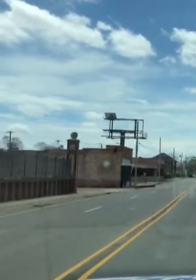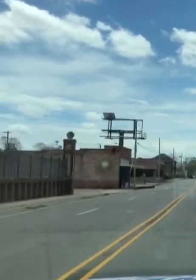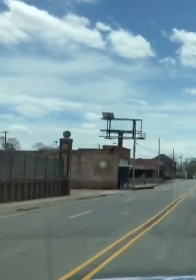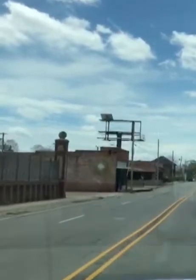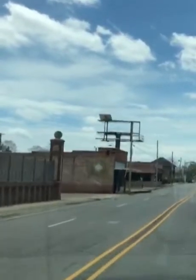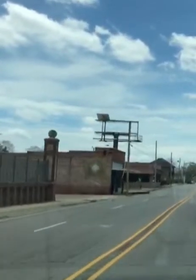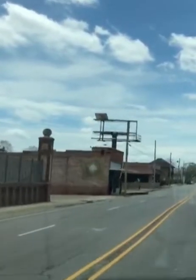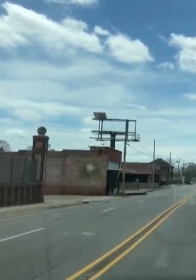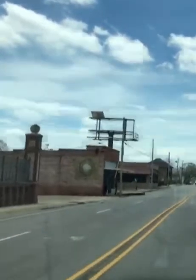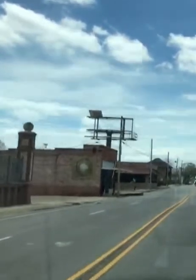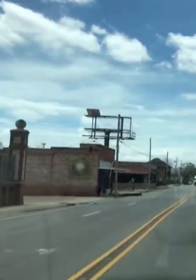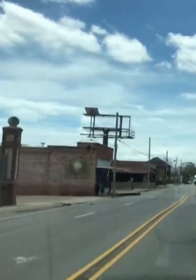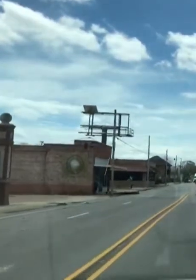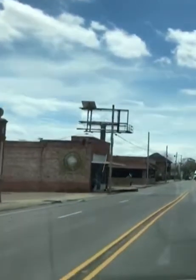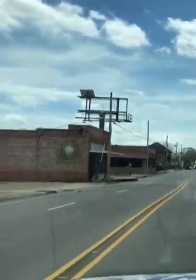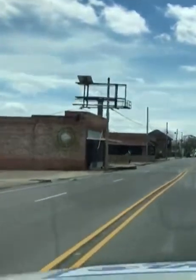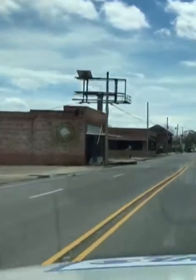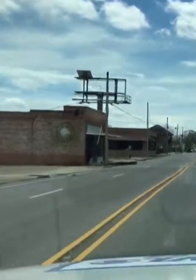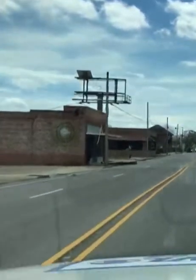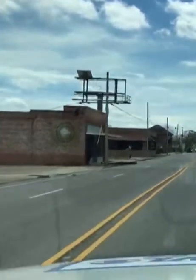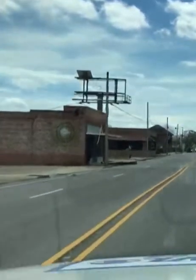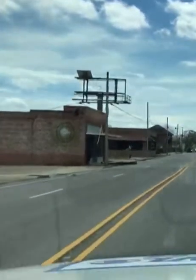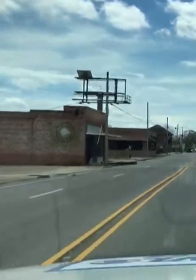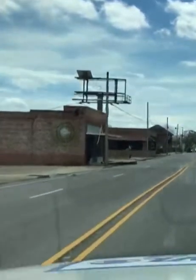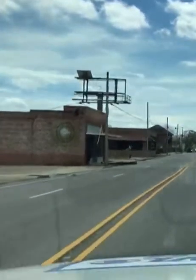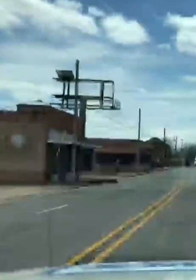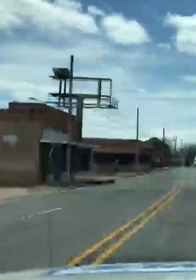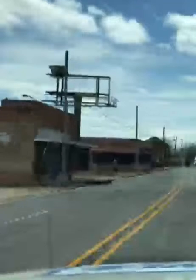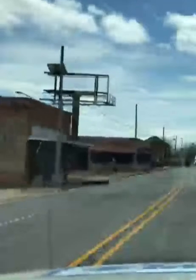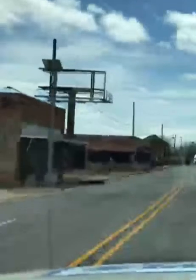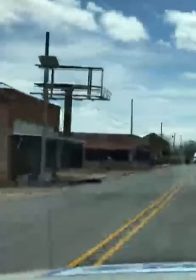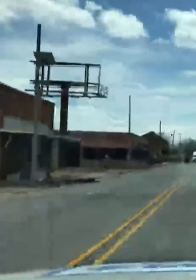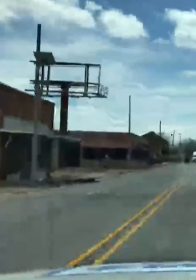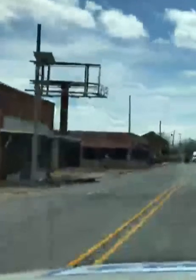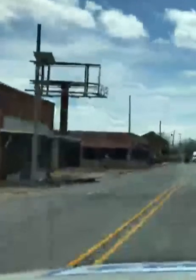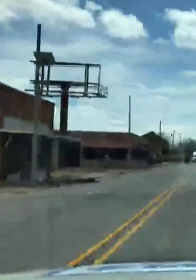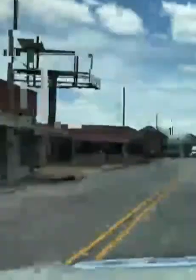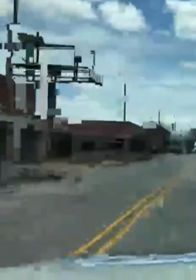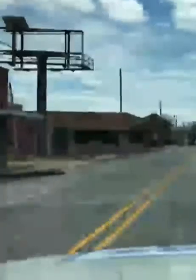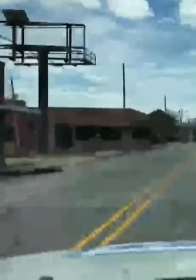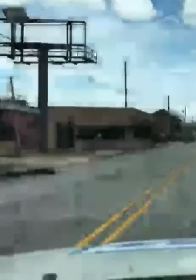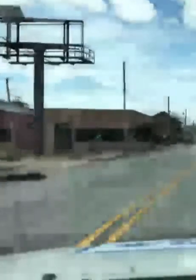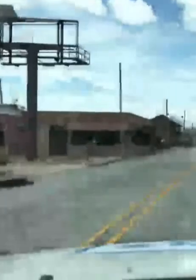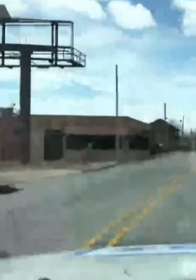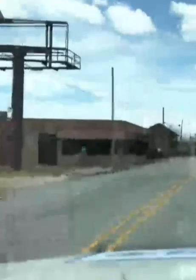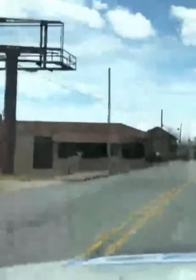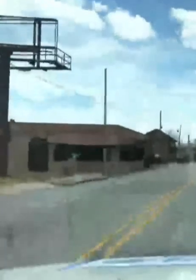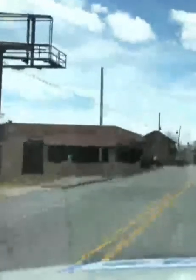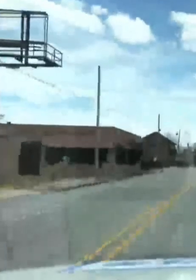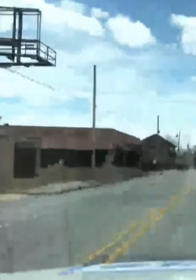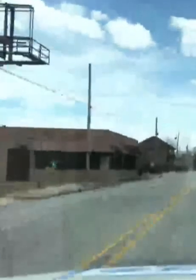damage. The amount of power lines down there. And the homes did as well.